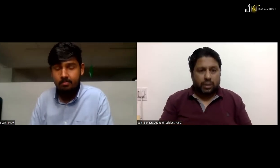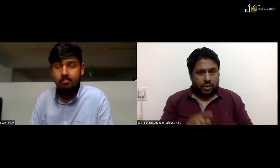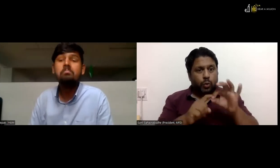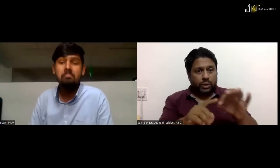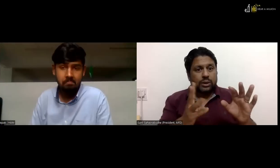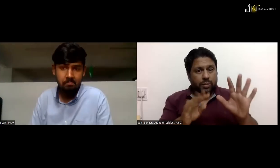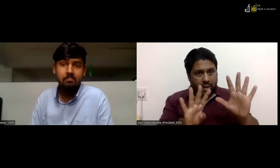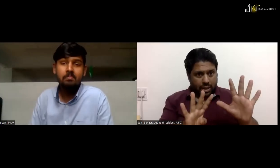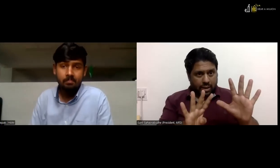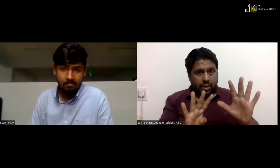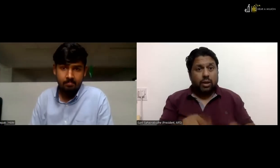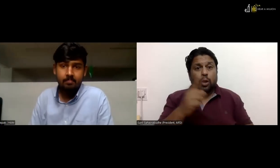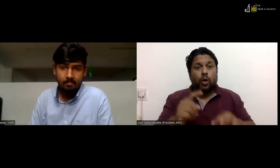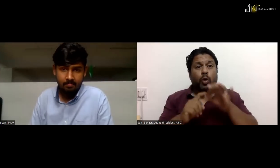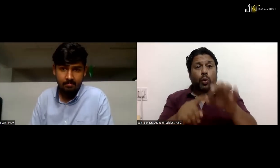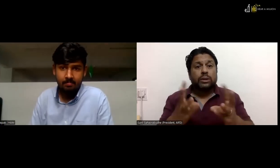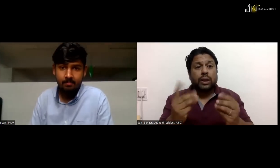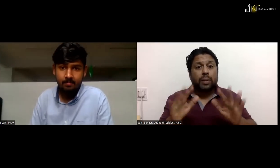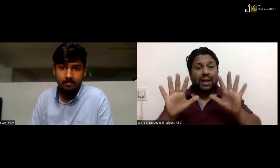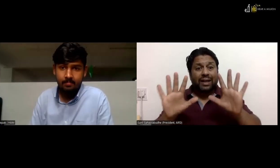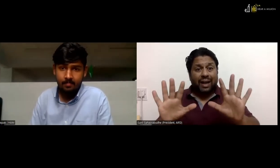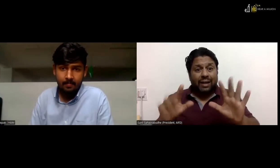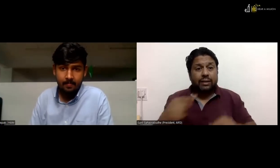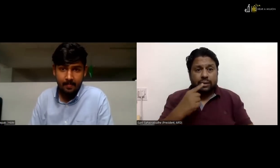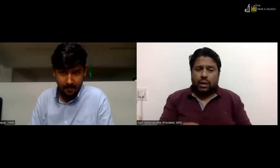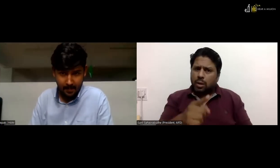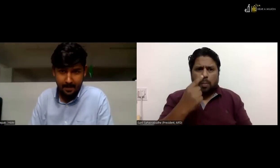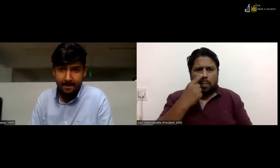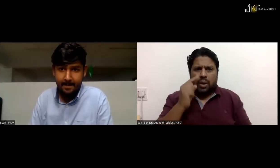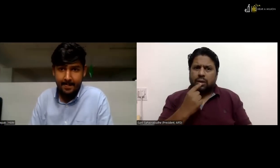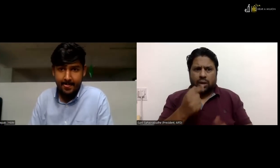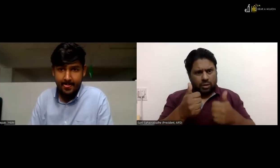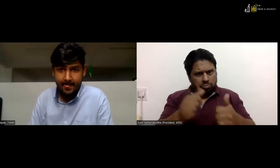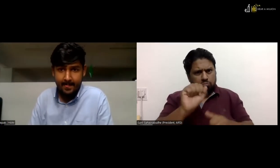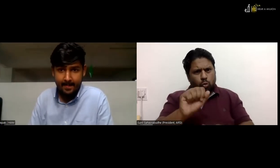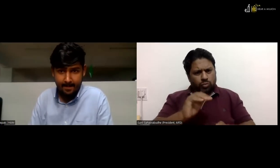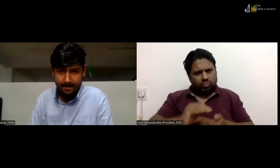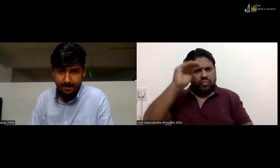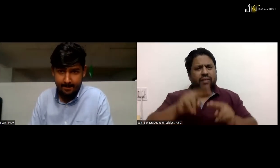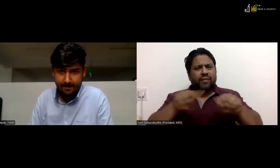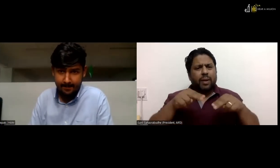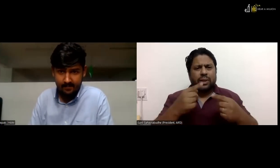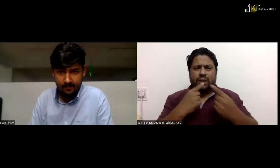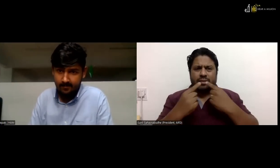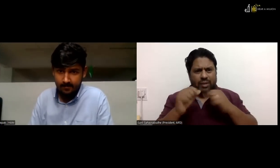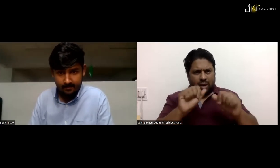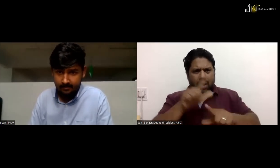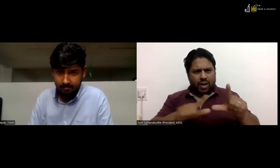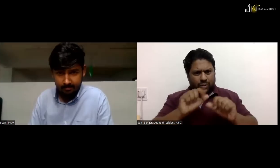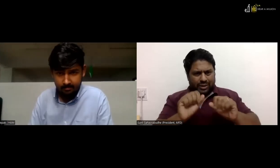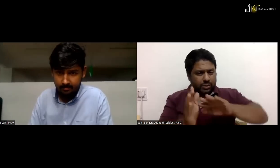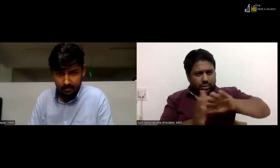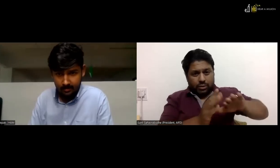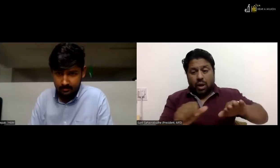what is your mother tongue? We ask about it, right, to the persons. So this says that